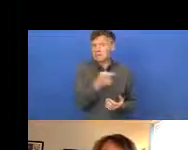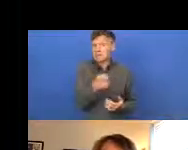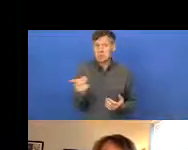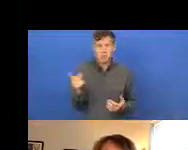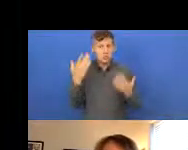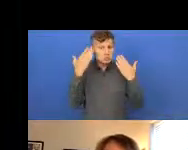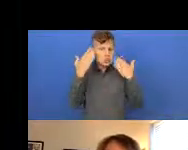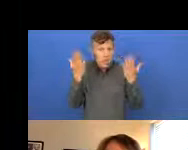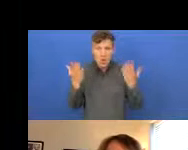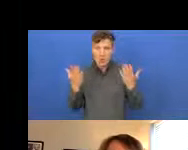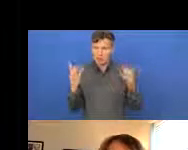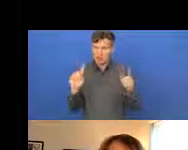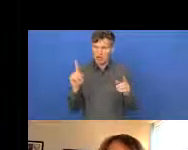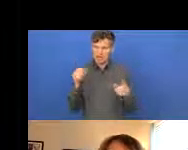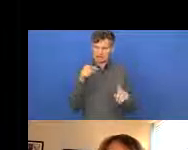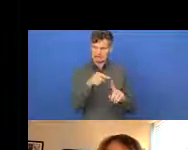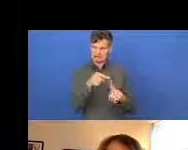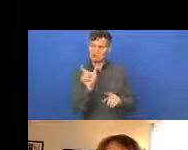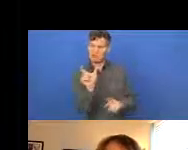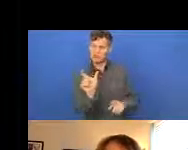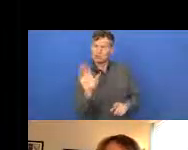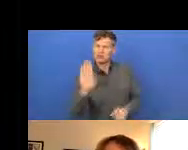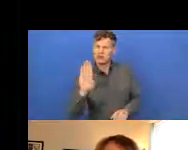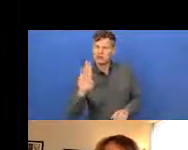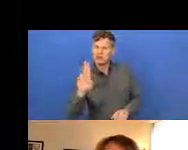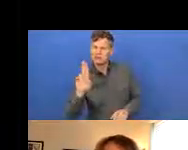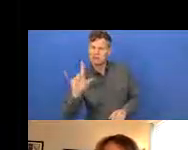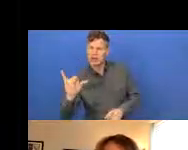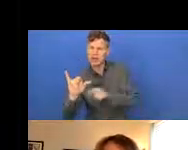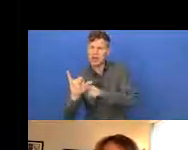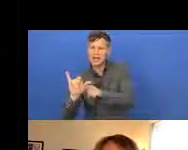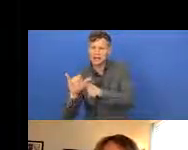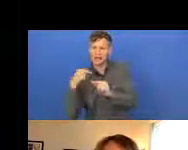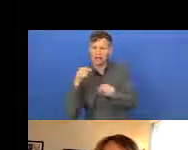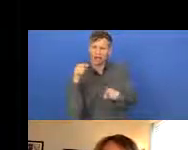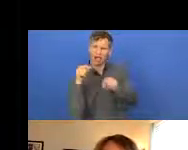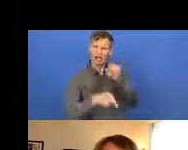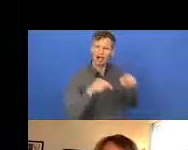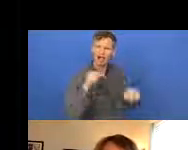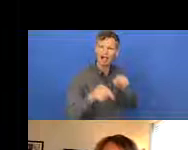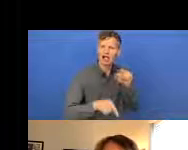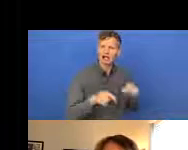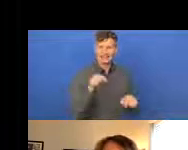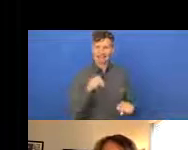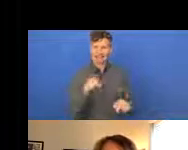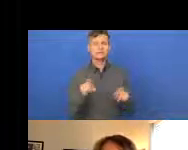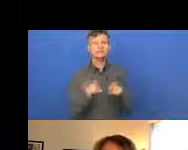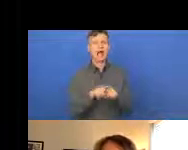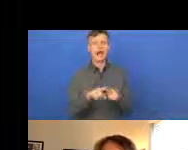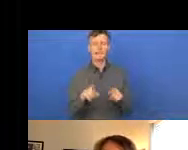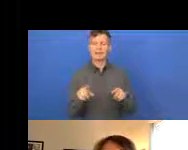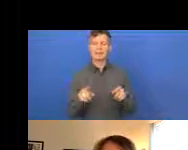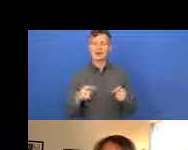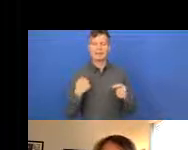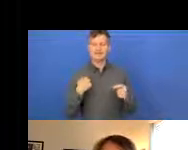of bullying, it refers to intentional and aggressive behavior occurring repeatedly against a victim where there